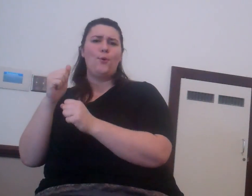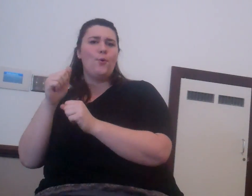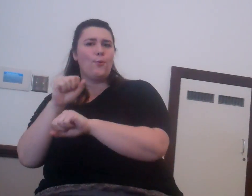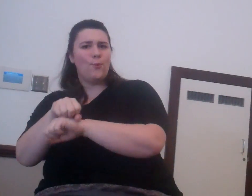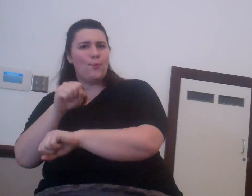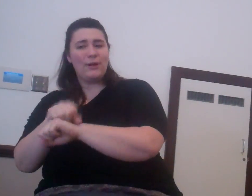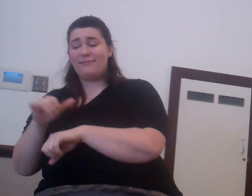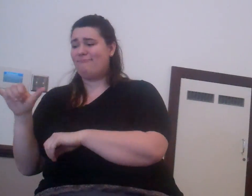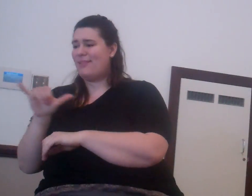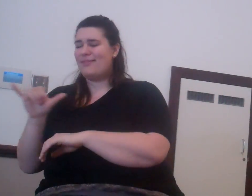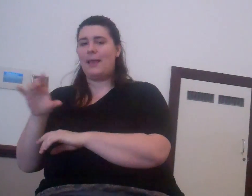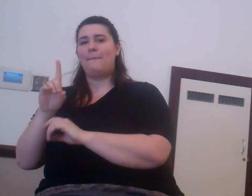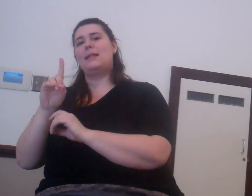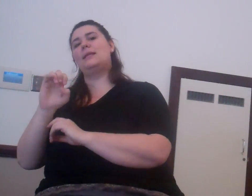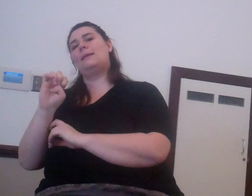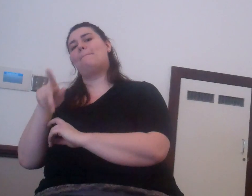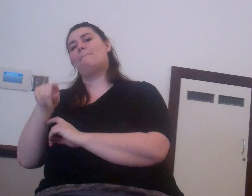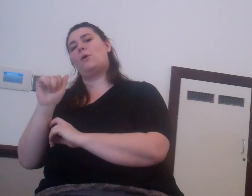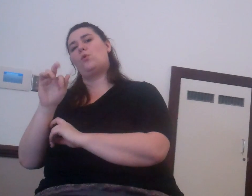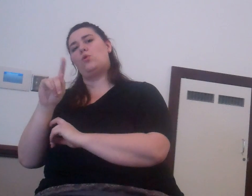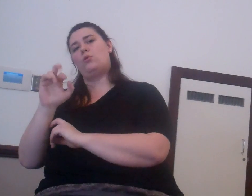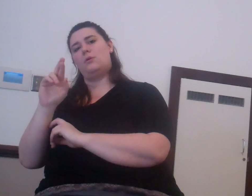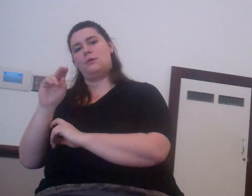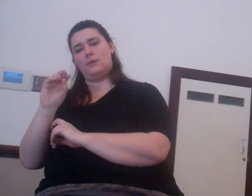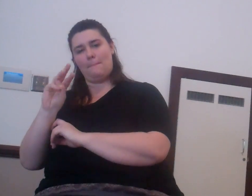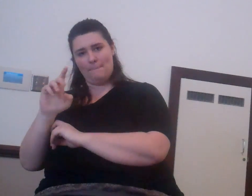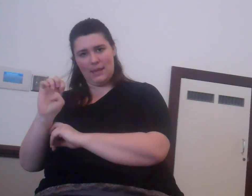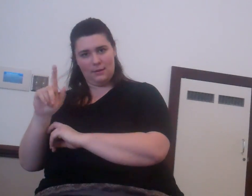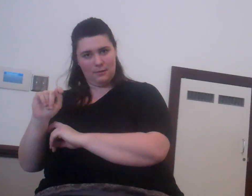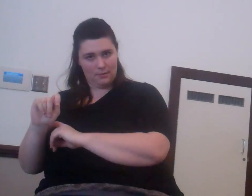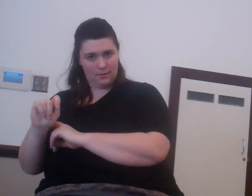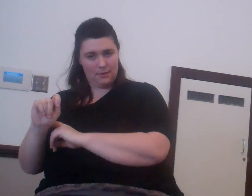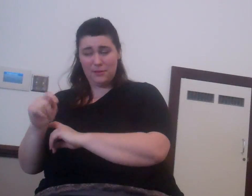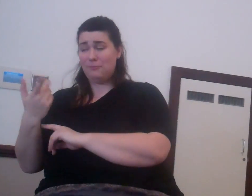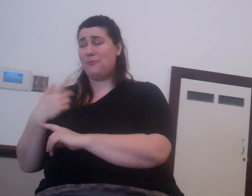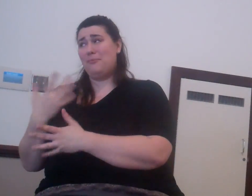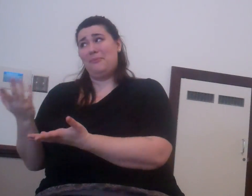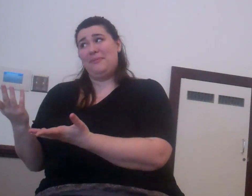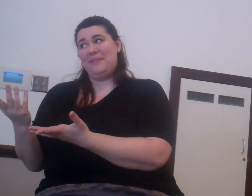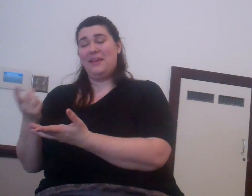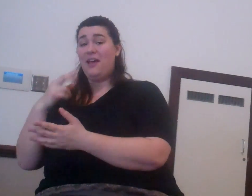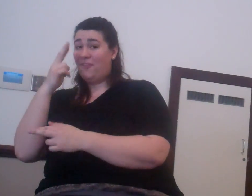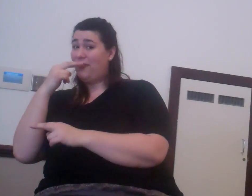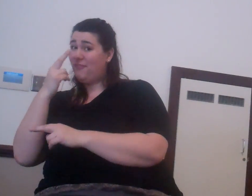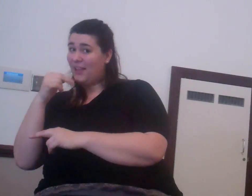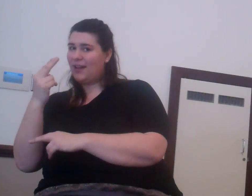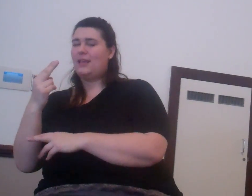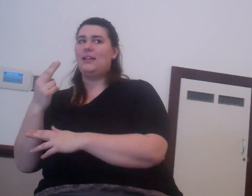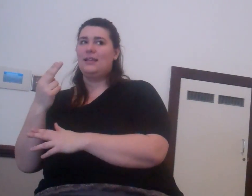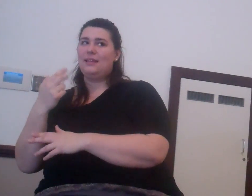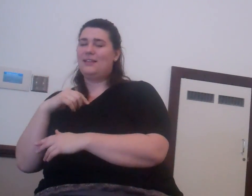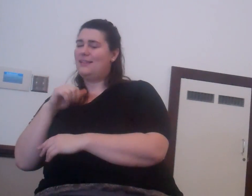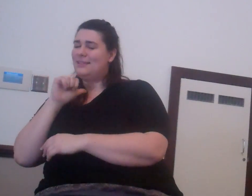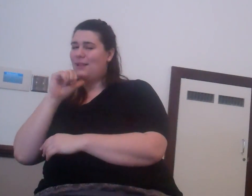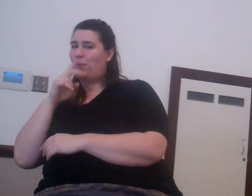think it's the same person that my husband has, so we have like a work. We both have the same work spouse. We share.